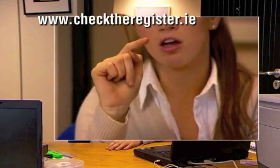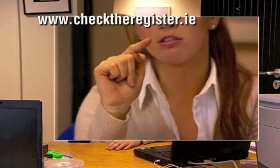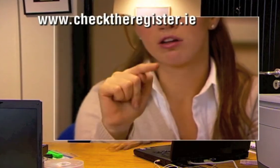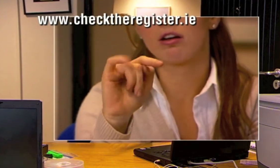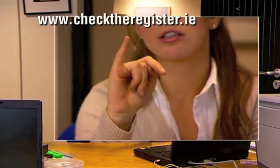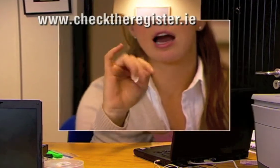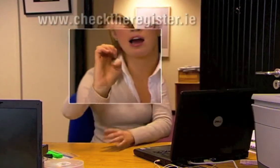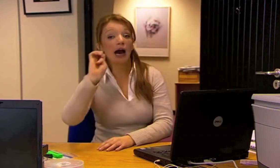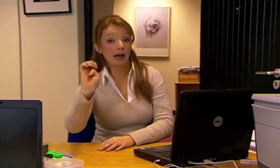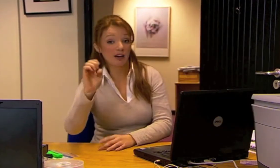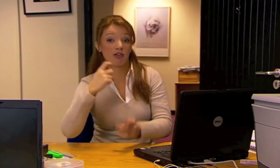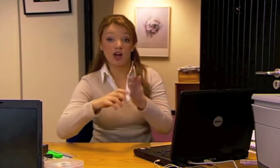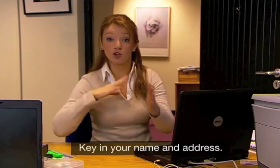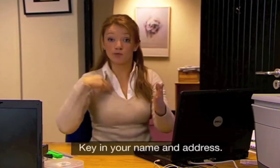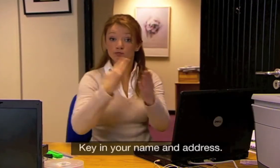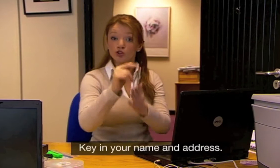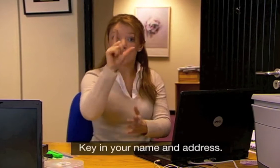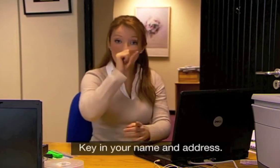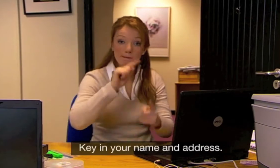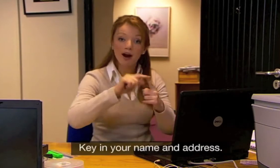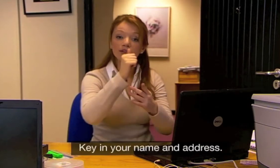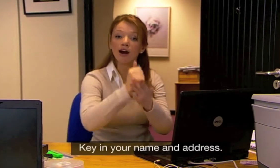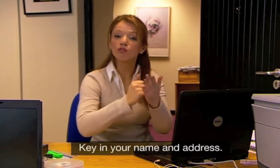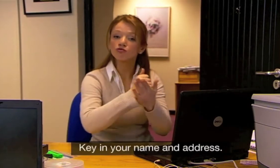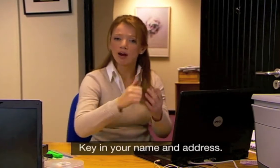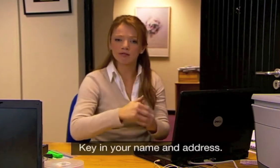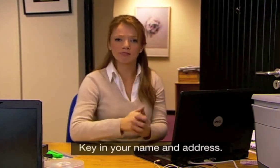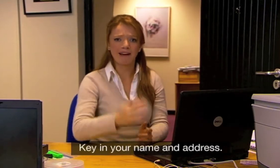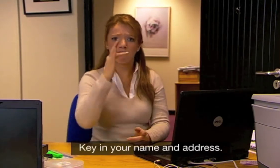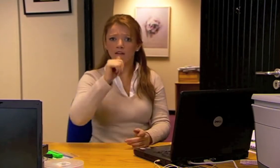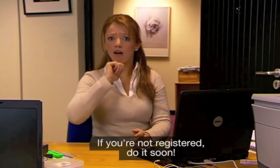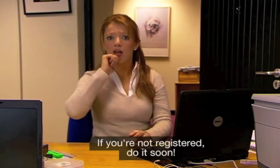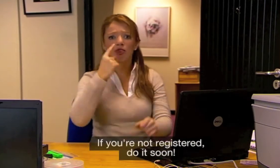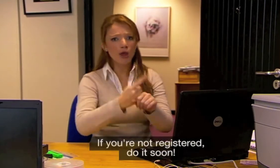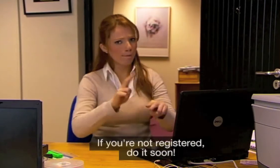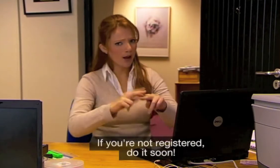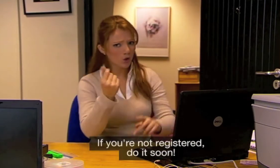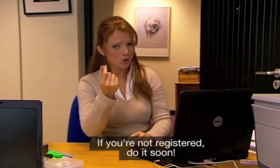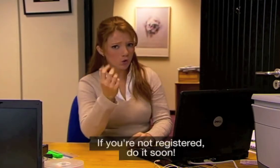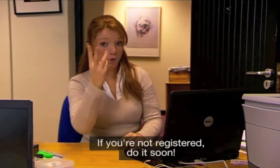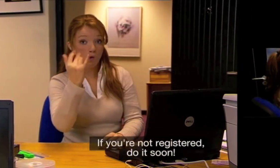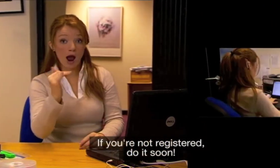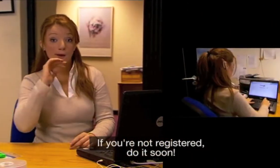www.checktheregister.ie, by keying in your name and address. If you're not registered, do it